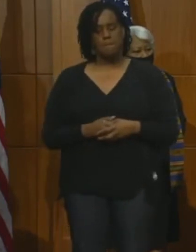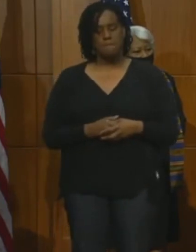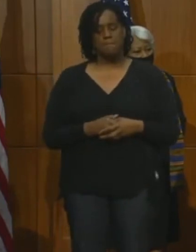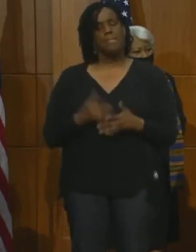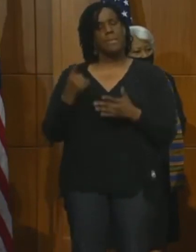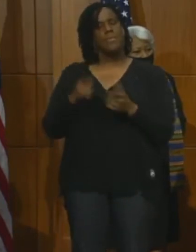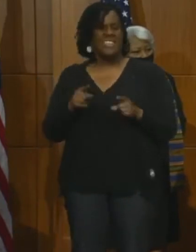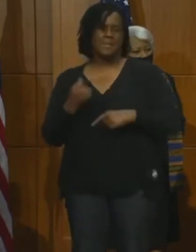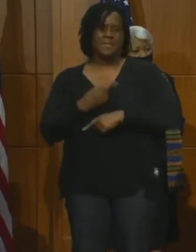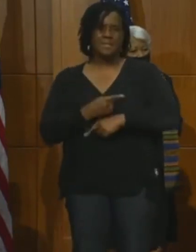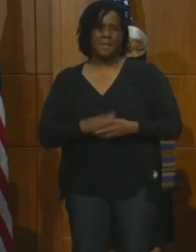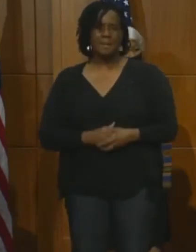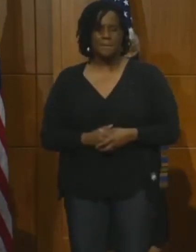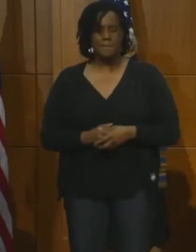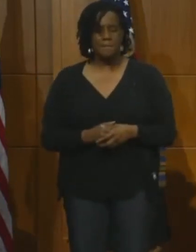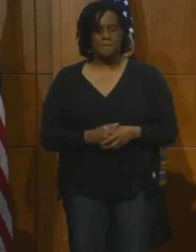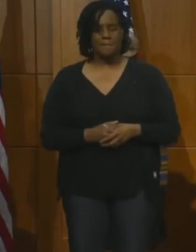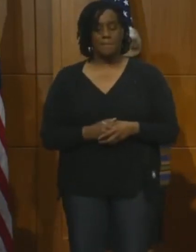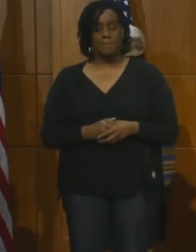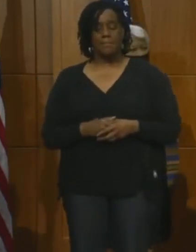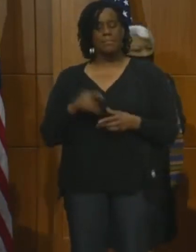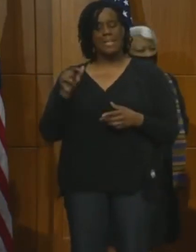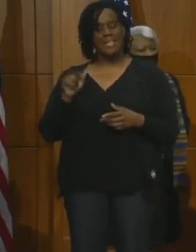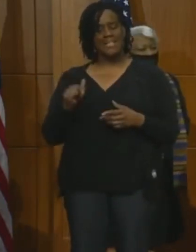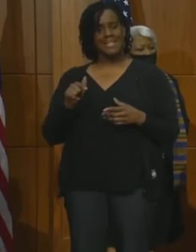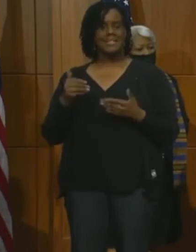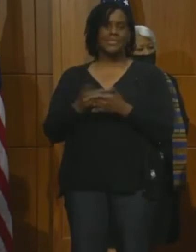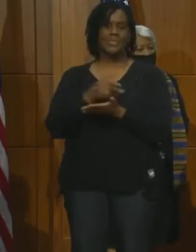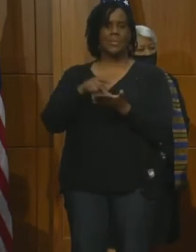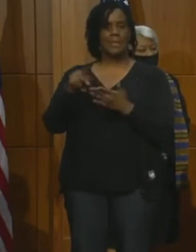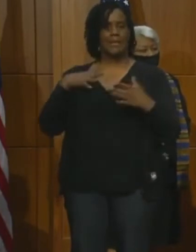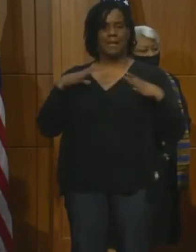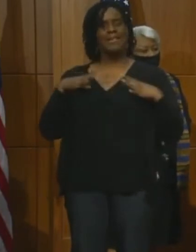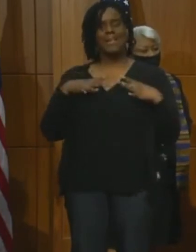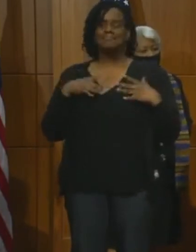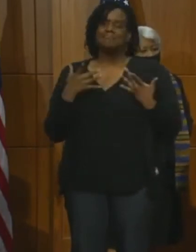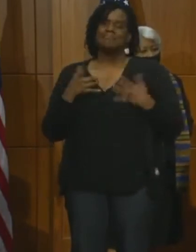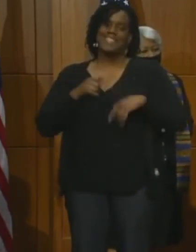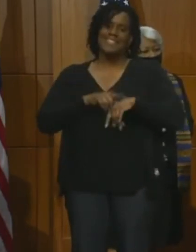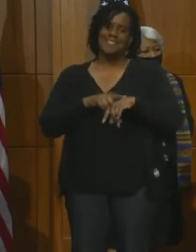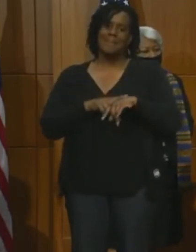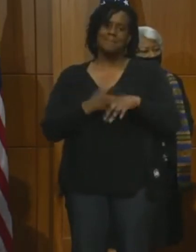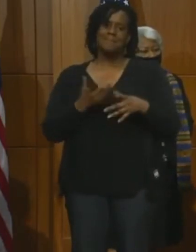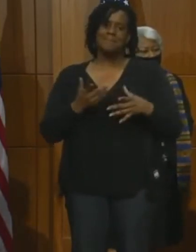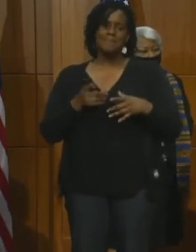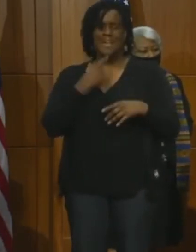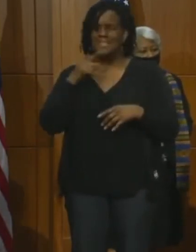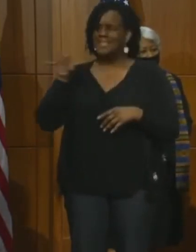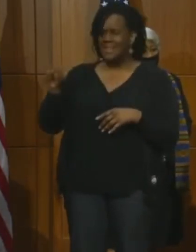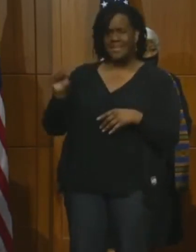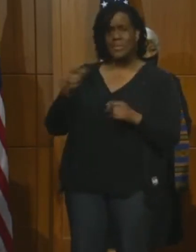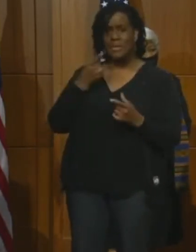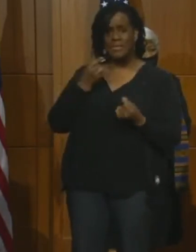what's happening today. This being a paid holiday, it's time. And then what I said to him is, yes, we can do